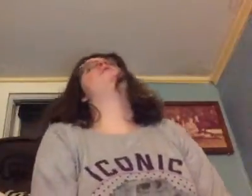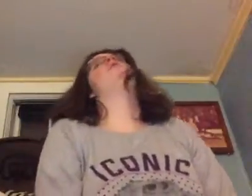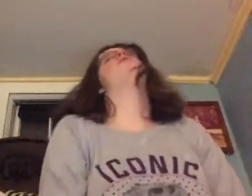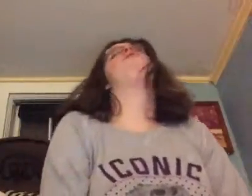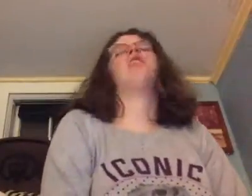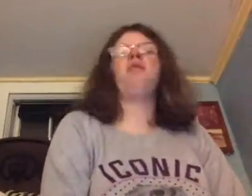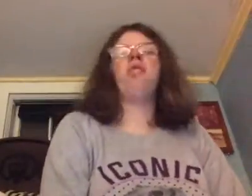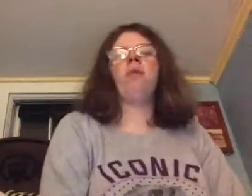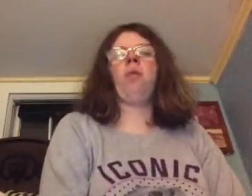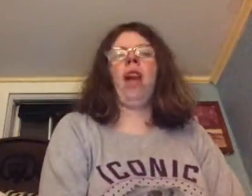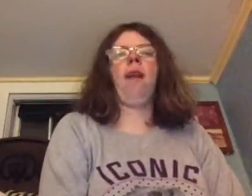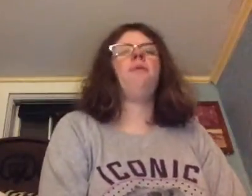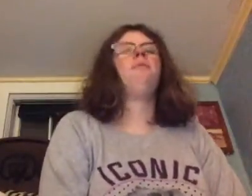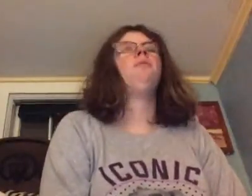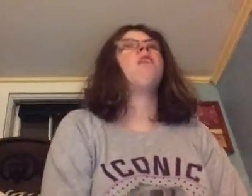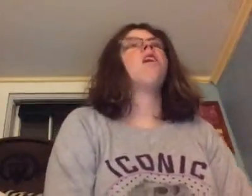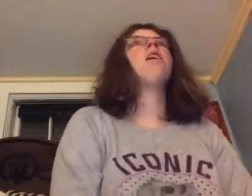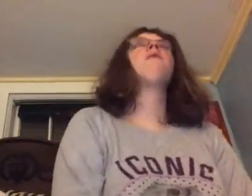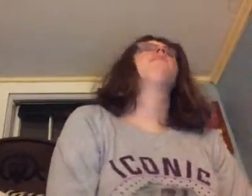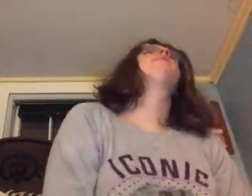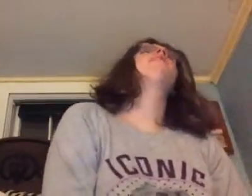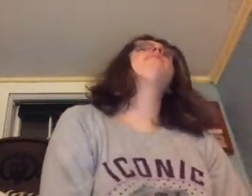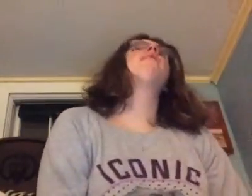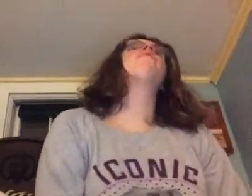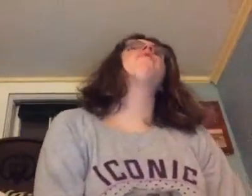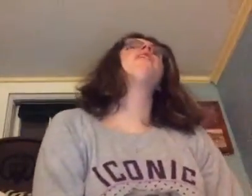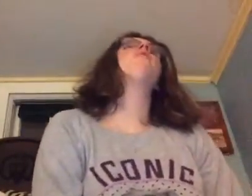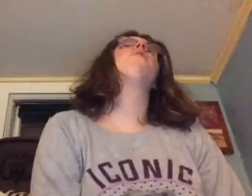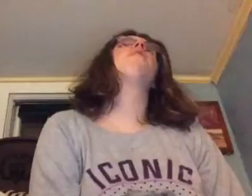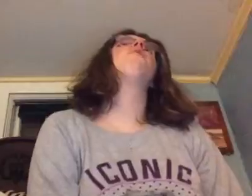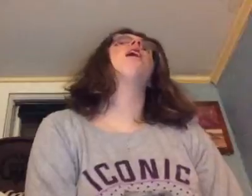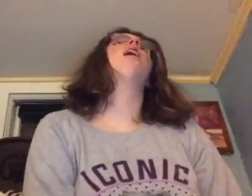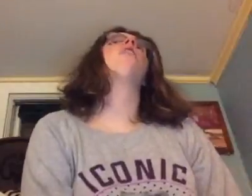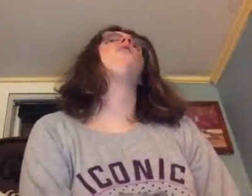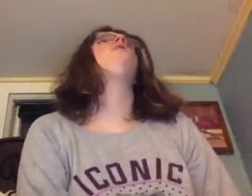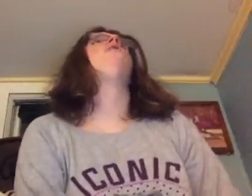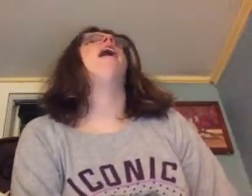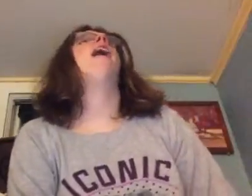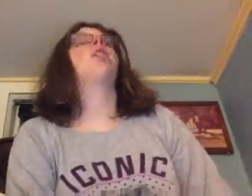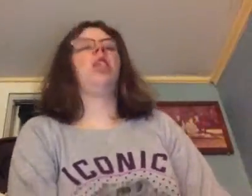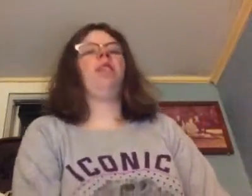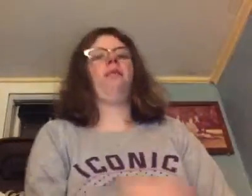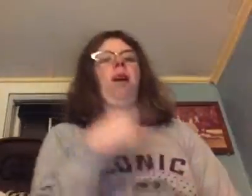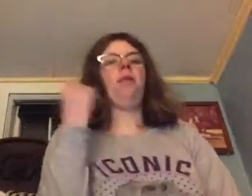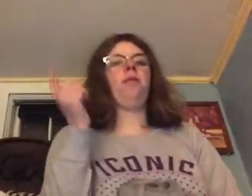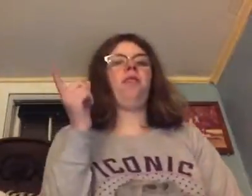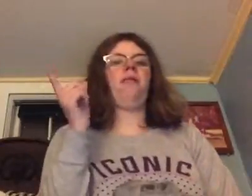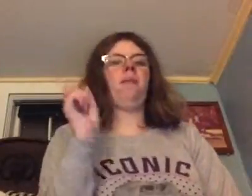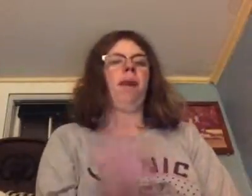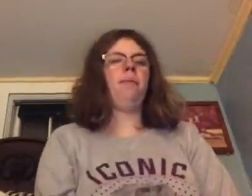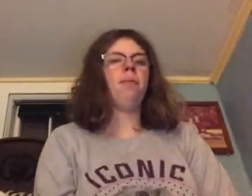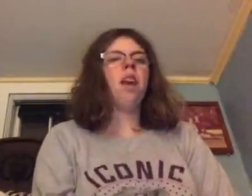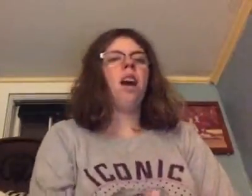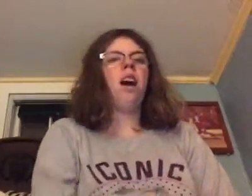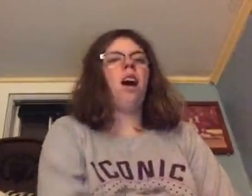one of the strongest friendships you can have. My second best friend was a girl that actually lived right up the street from me all